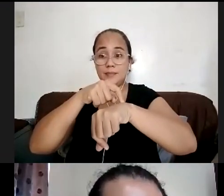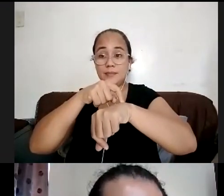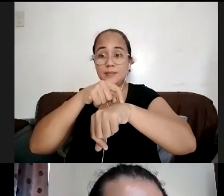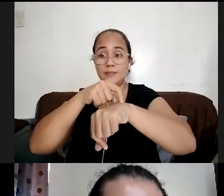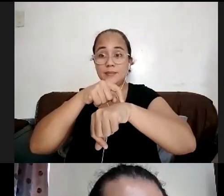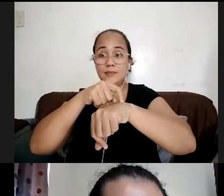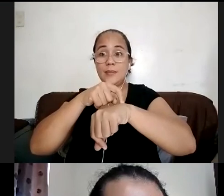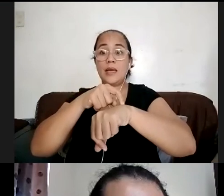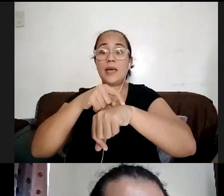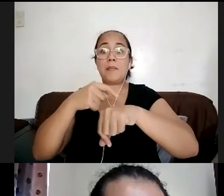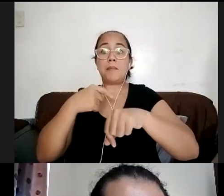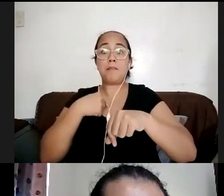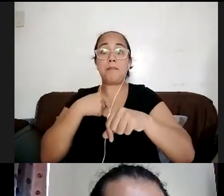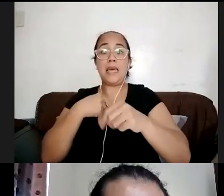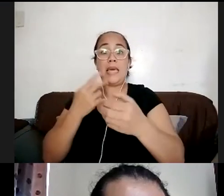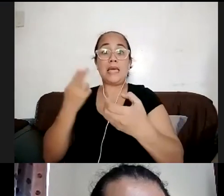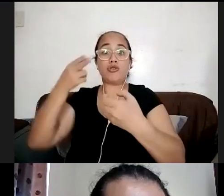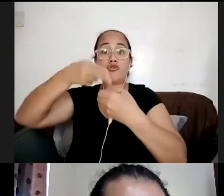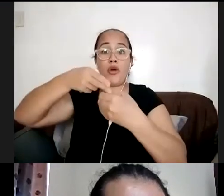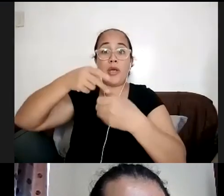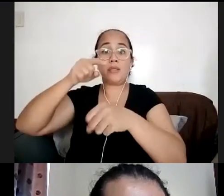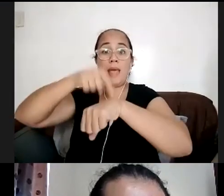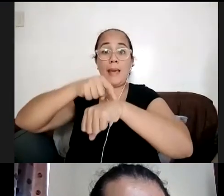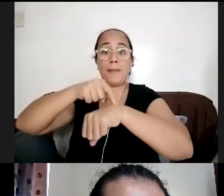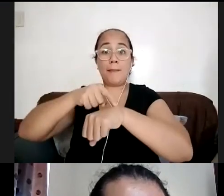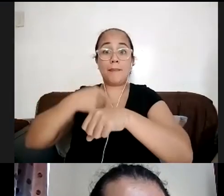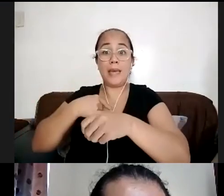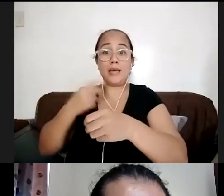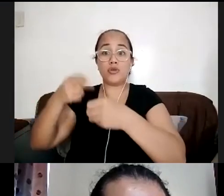And I will join you at 2 o'clock your time.